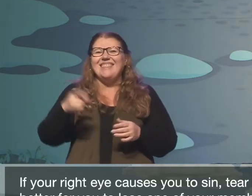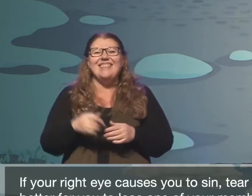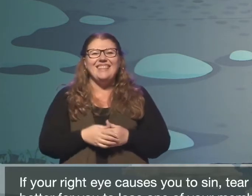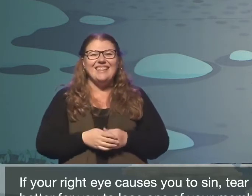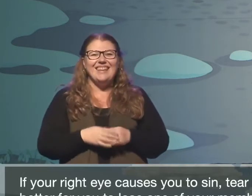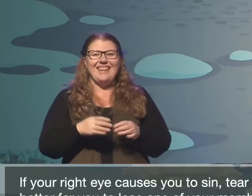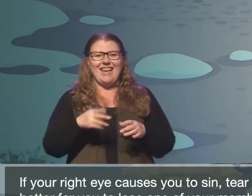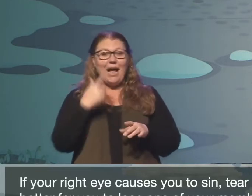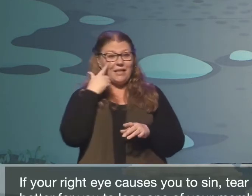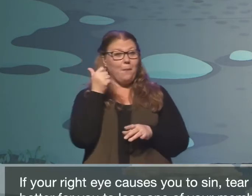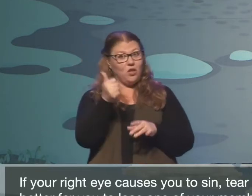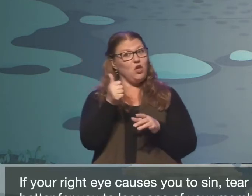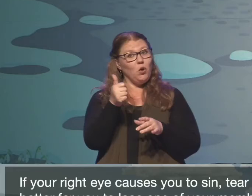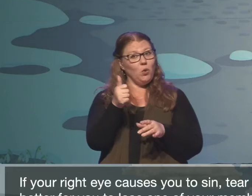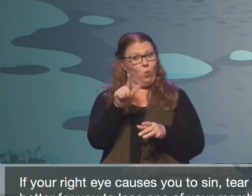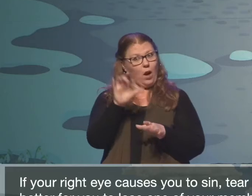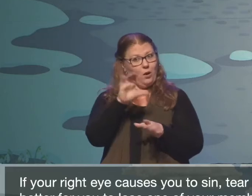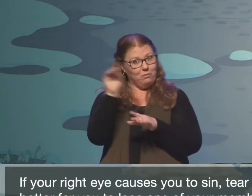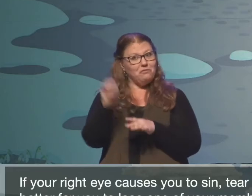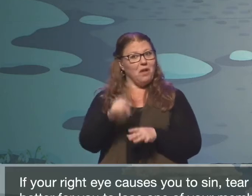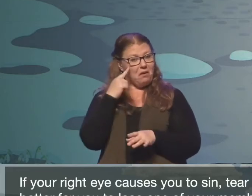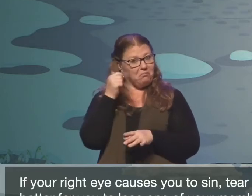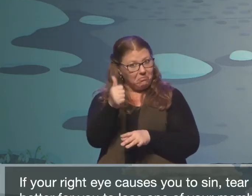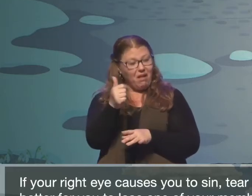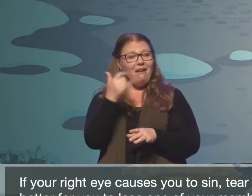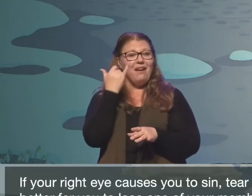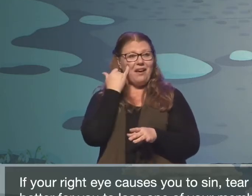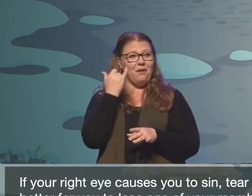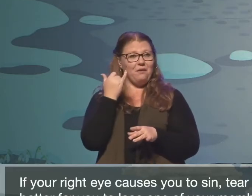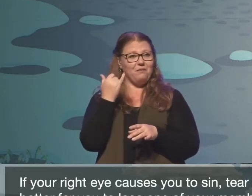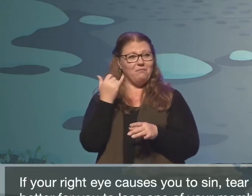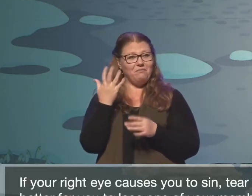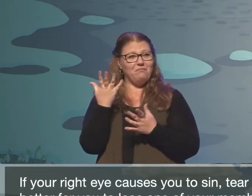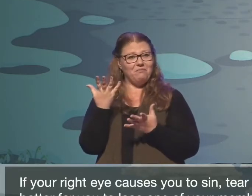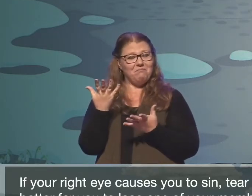And it's up to you totally. You decide if you've ever, you know,